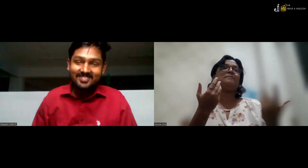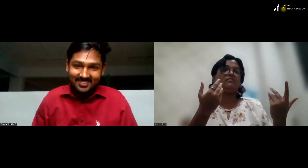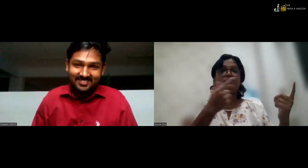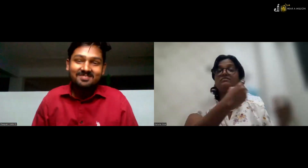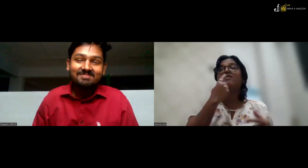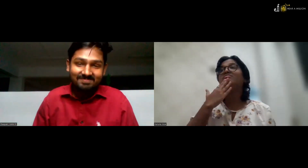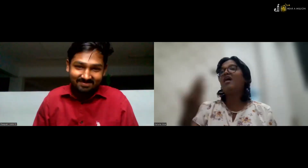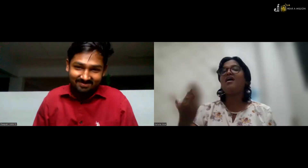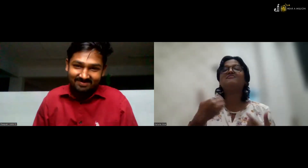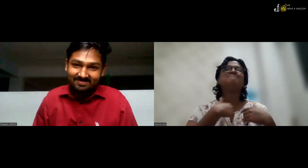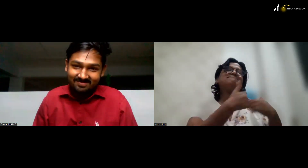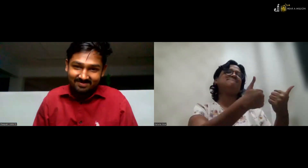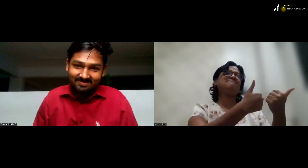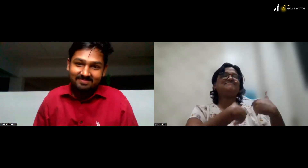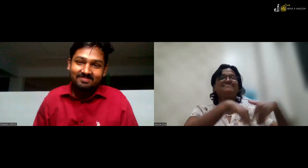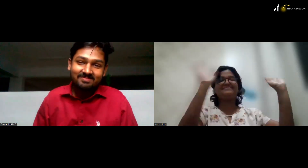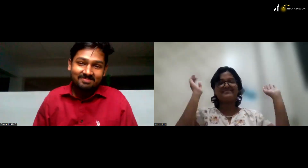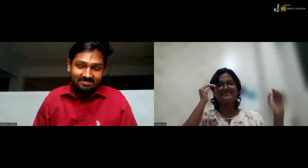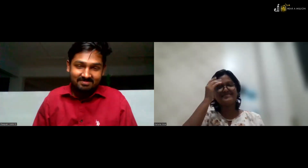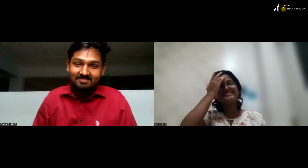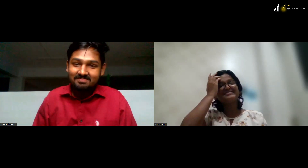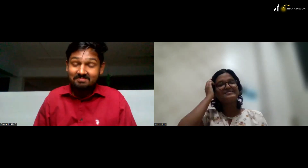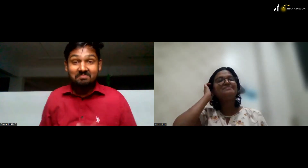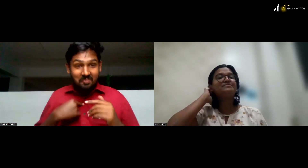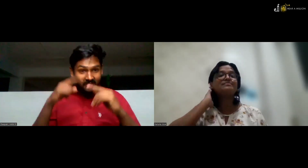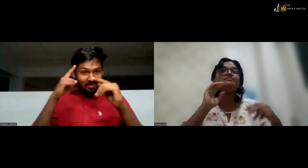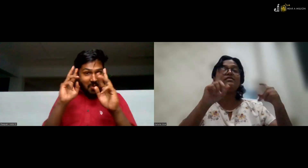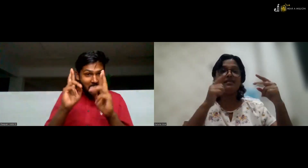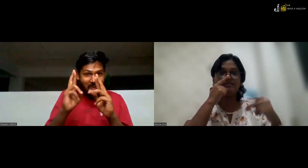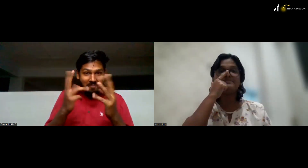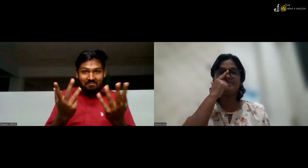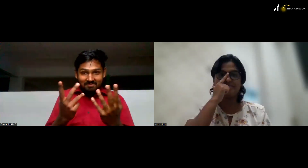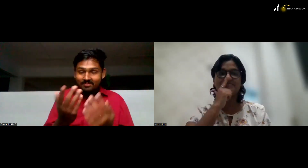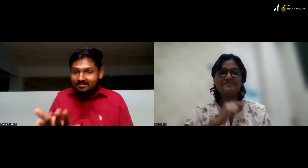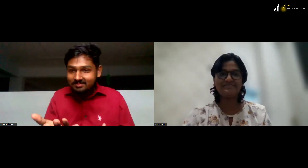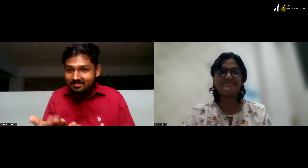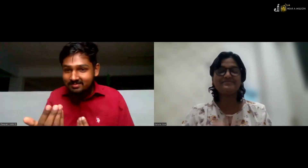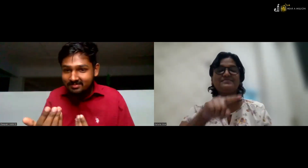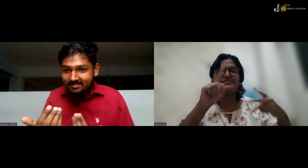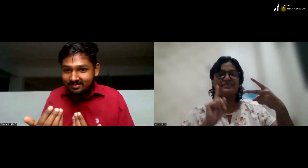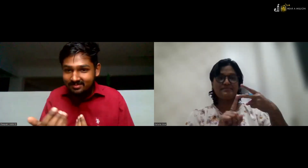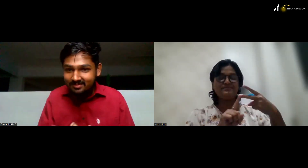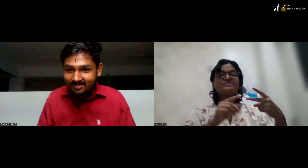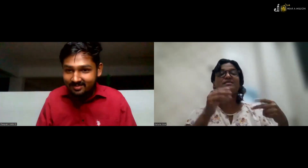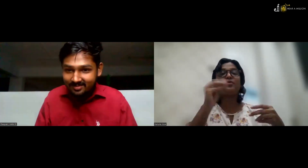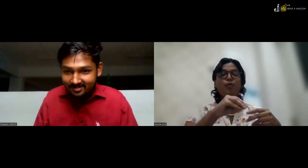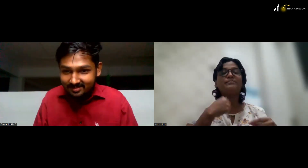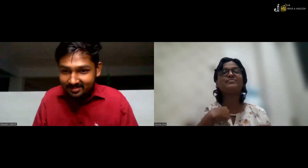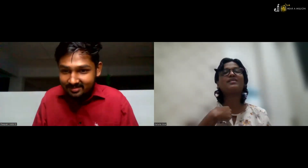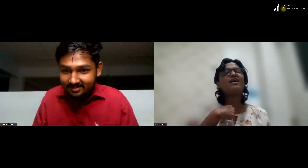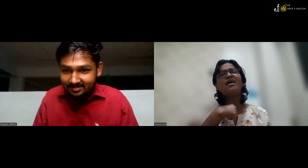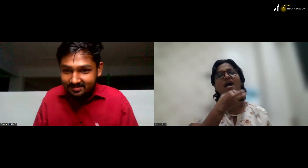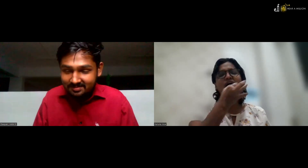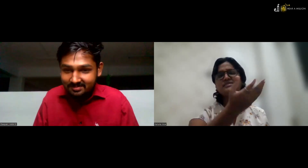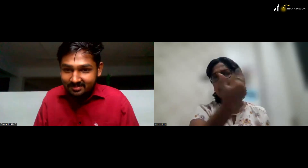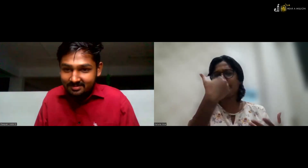them. Wow! So you explained them, and they were thanking me. I hope. I mean, yes. Second